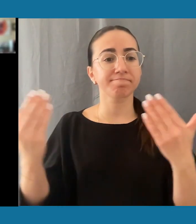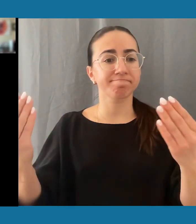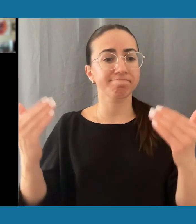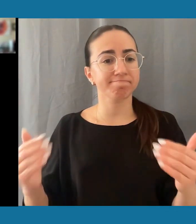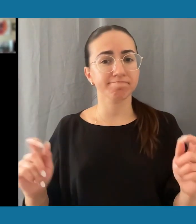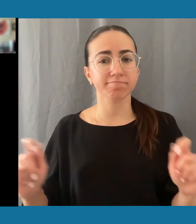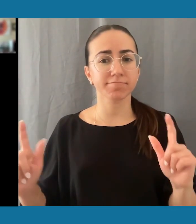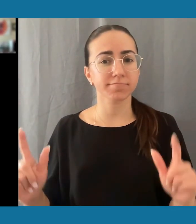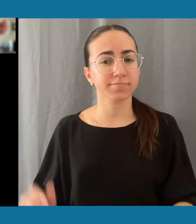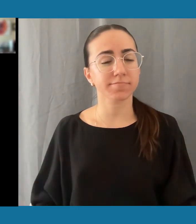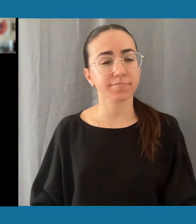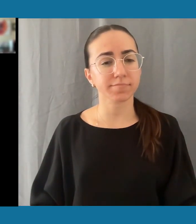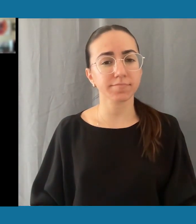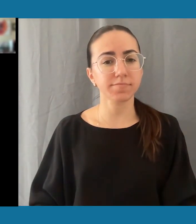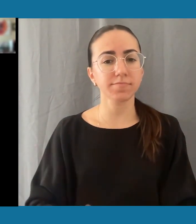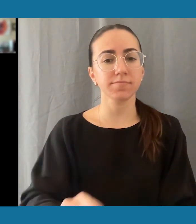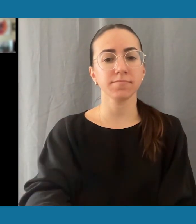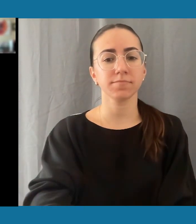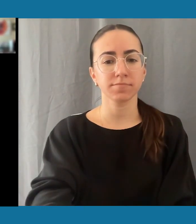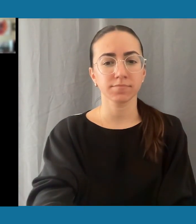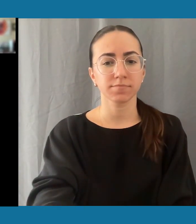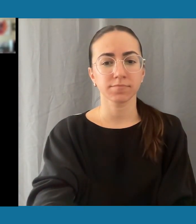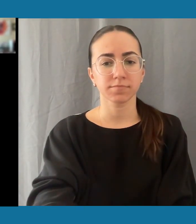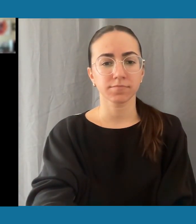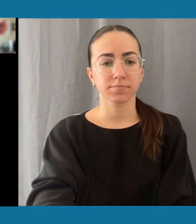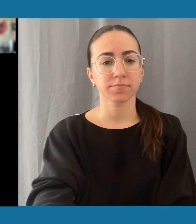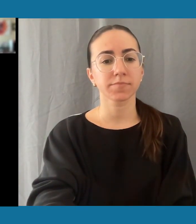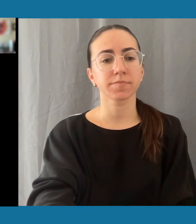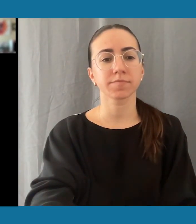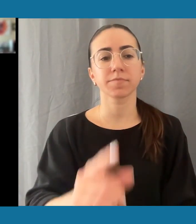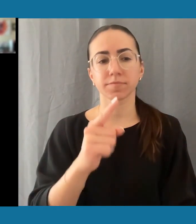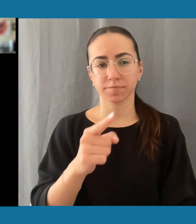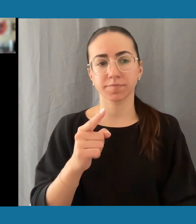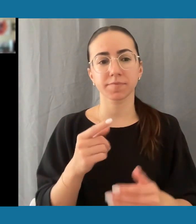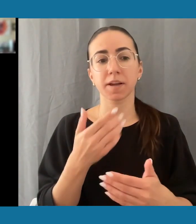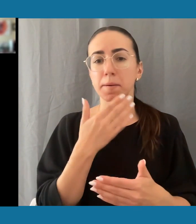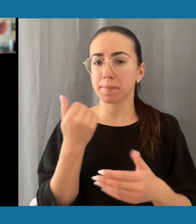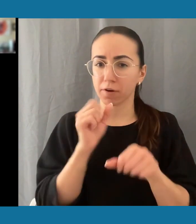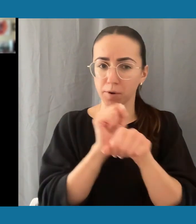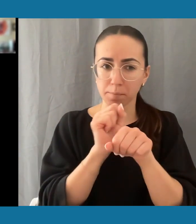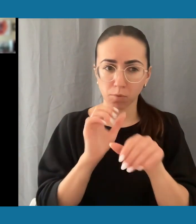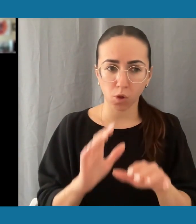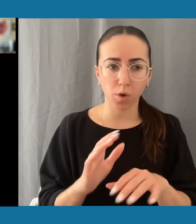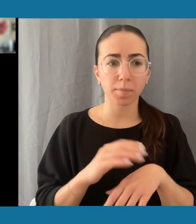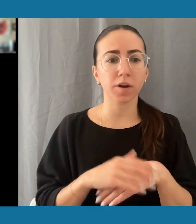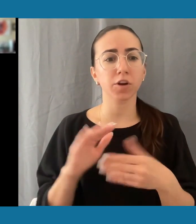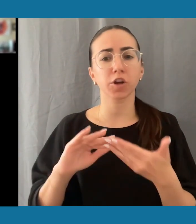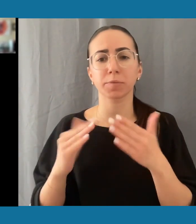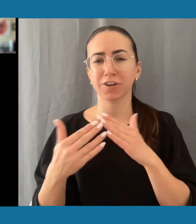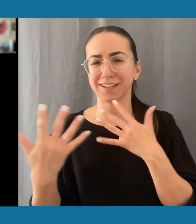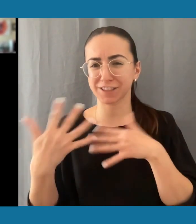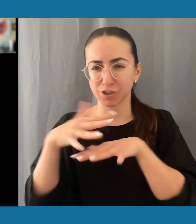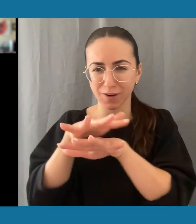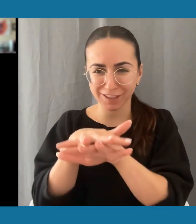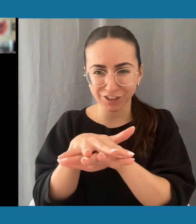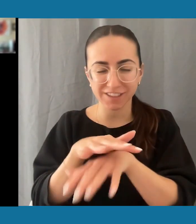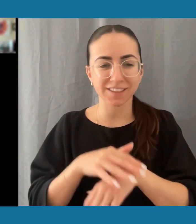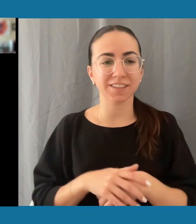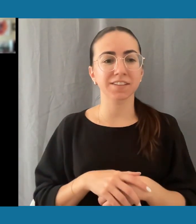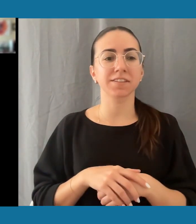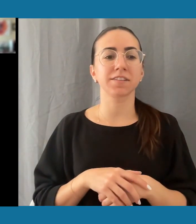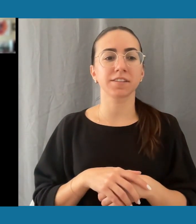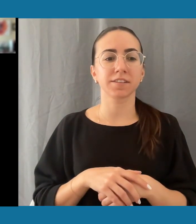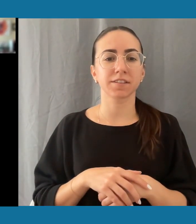This is also leads to better employment and community integration. Typically people will have a number